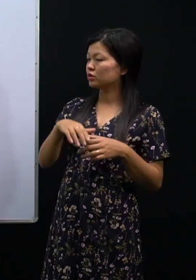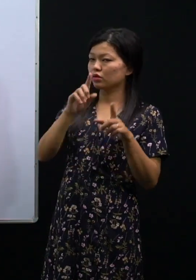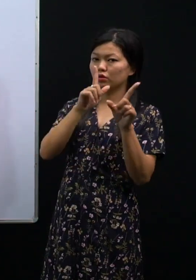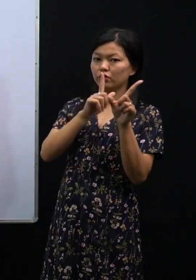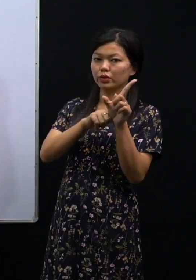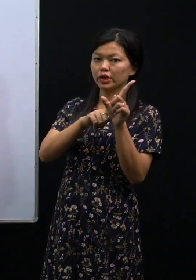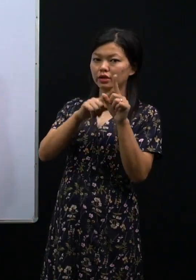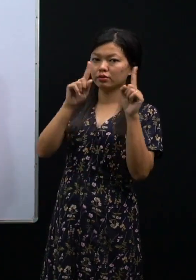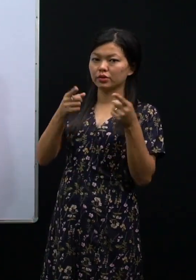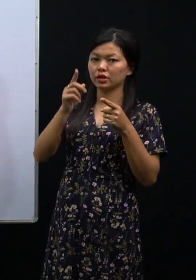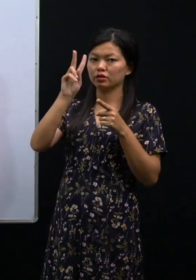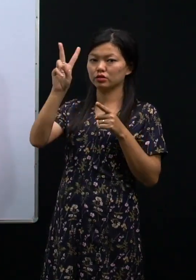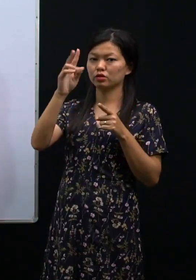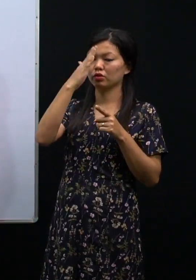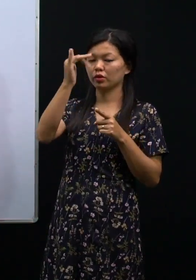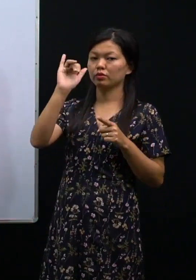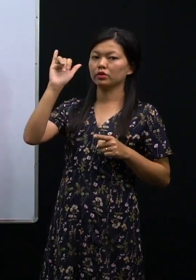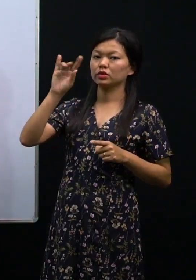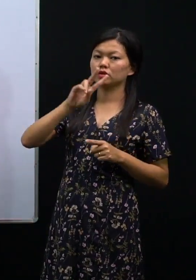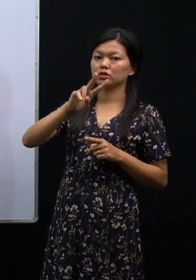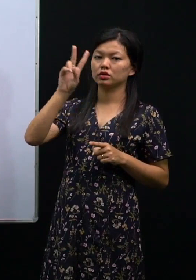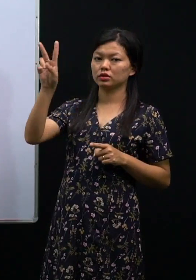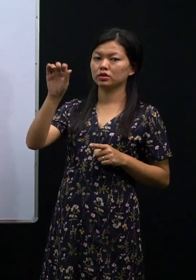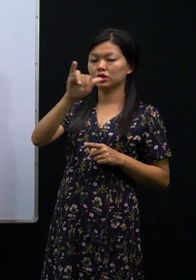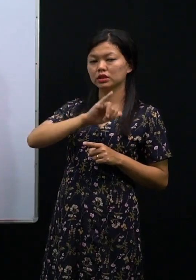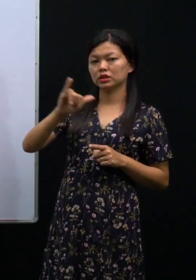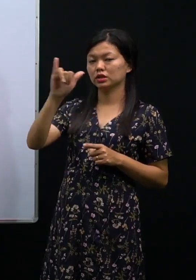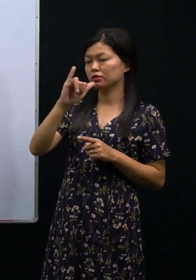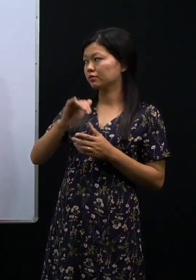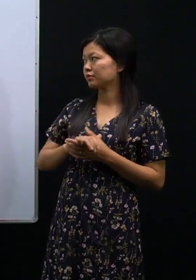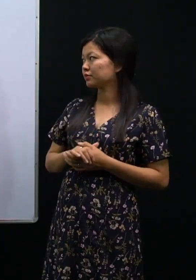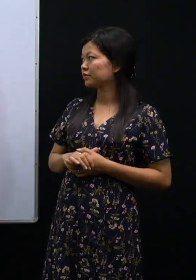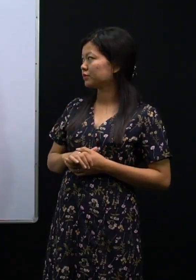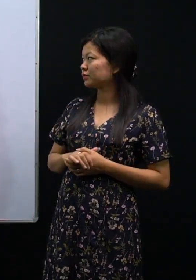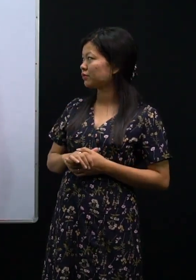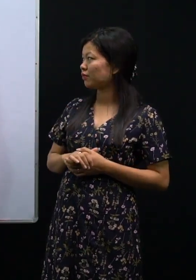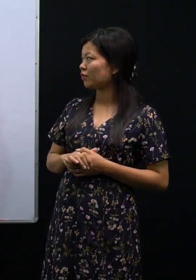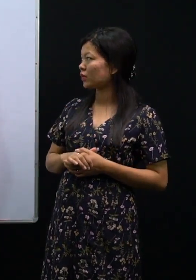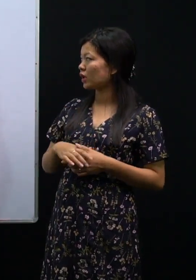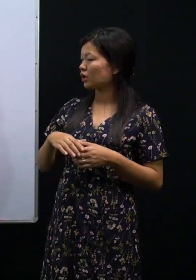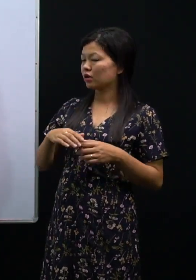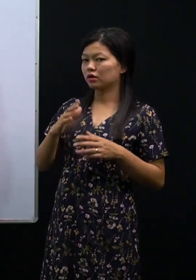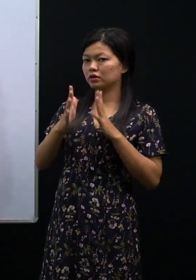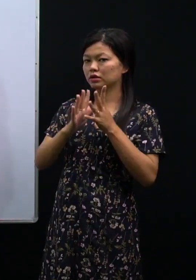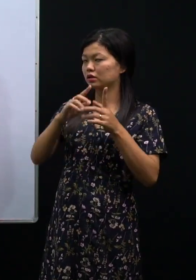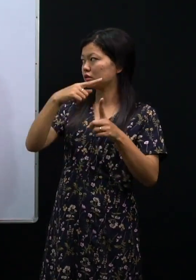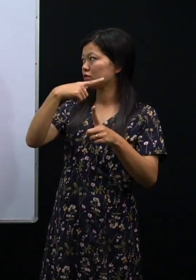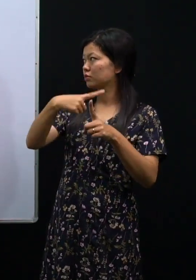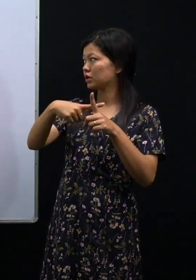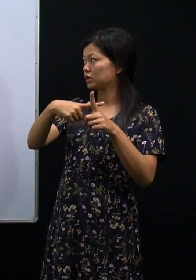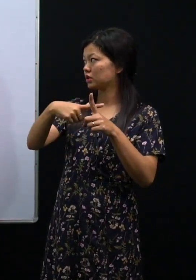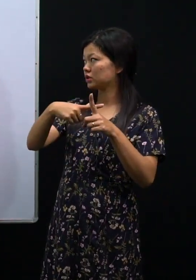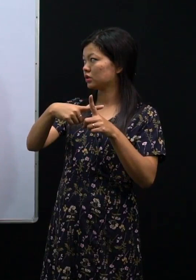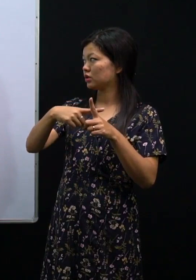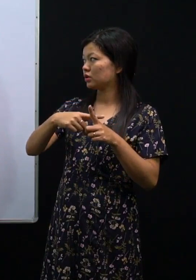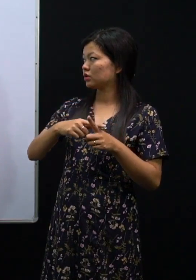can make y whole square, isn't it? Then what I told you, if we can make whole square, then you write here in the middle 2 for the formula